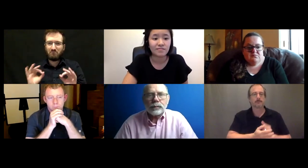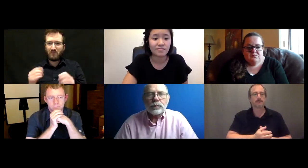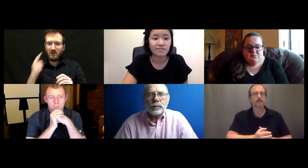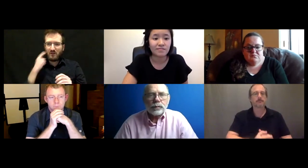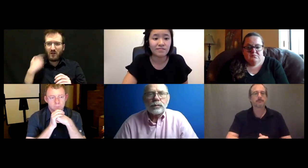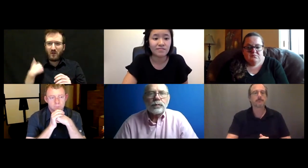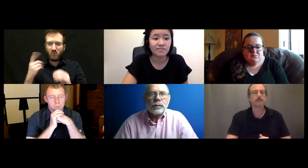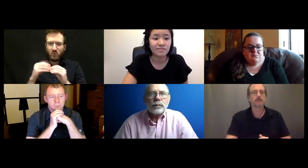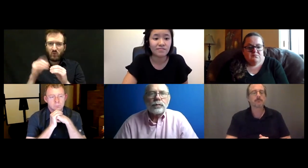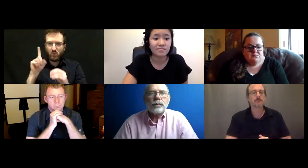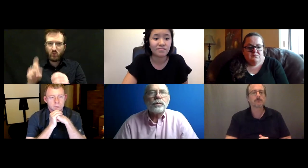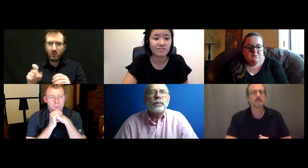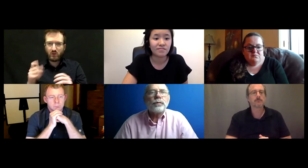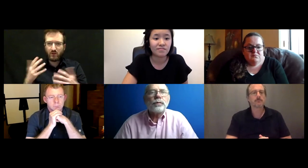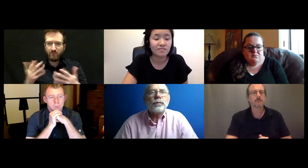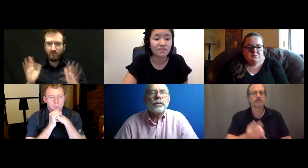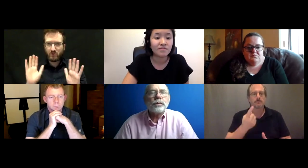was important.